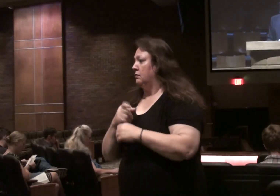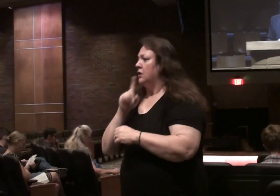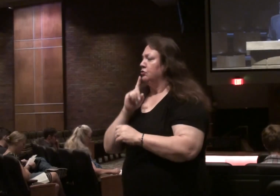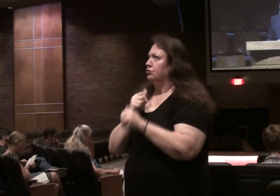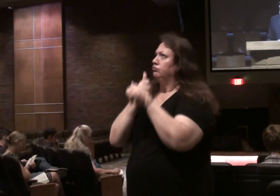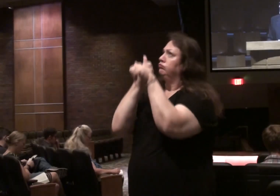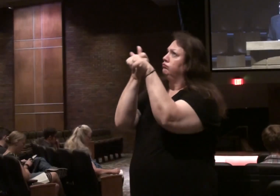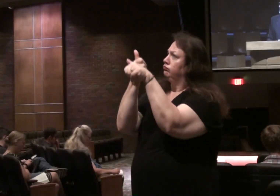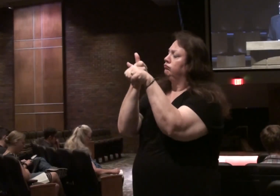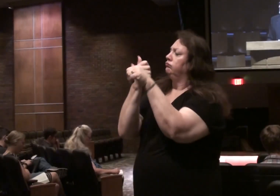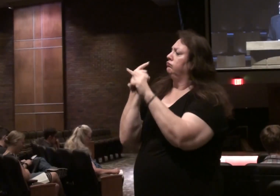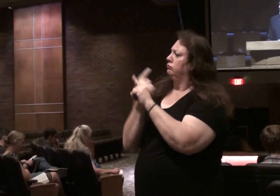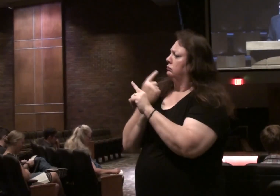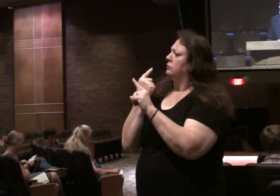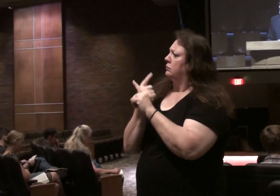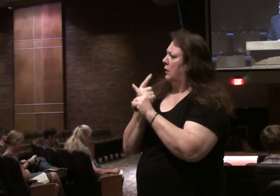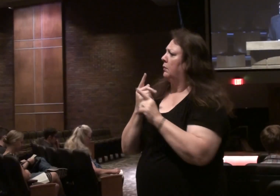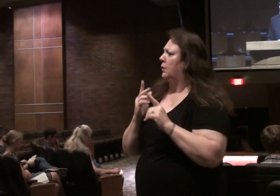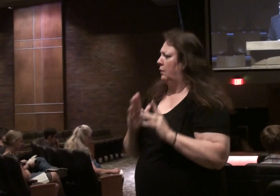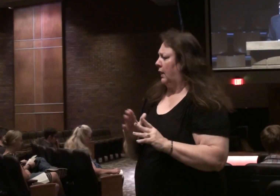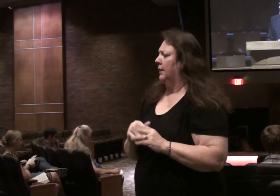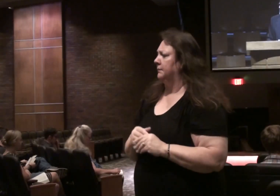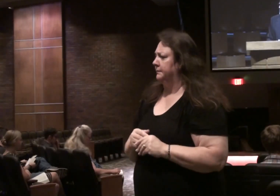you're functioning in a proper way.